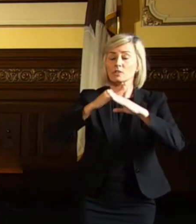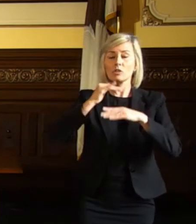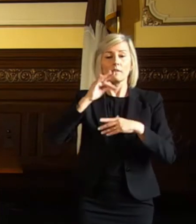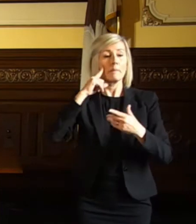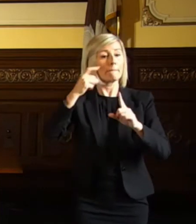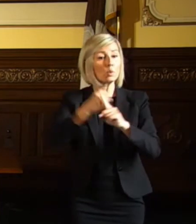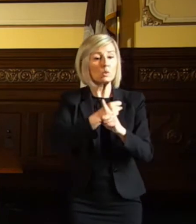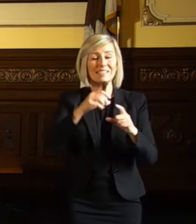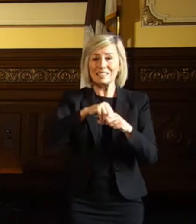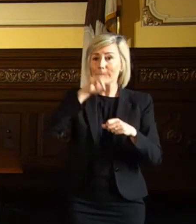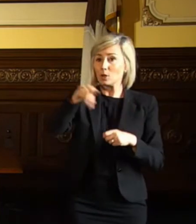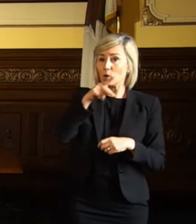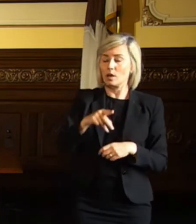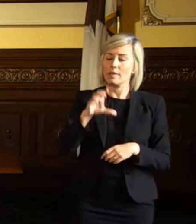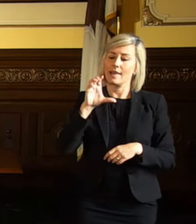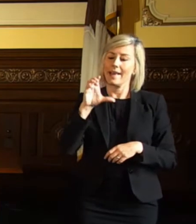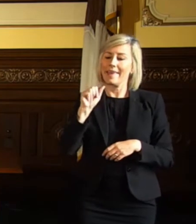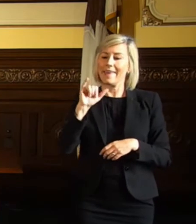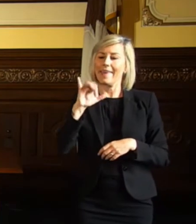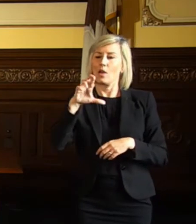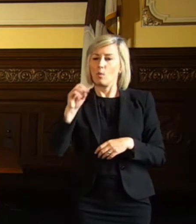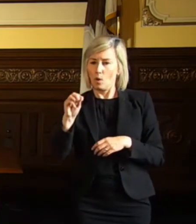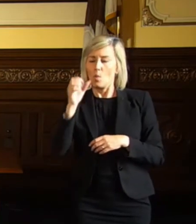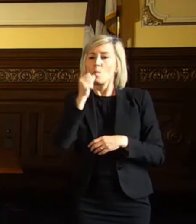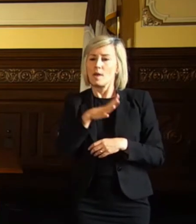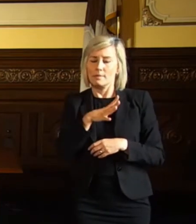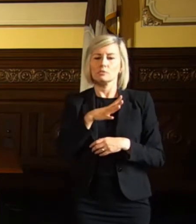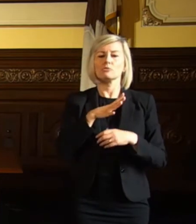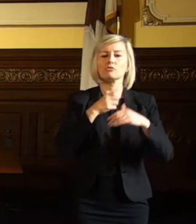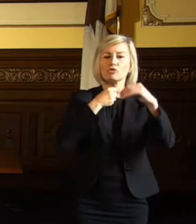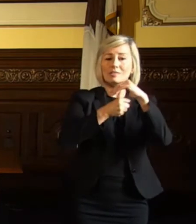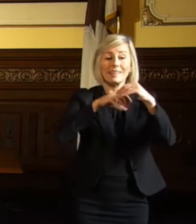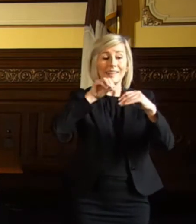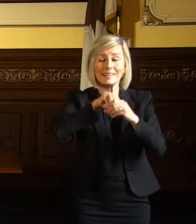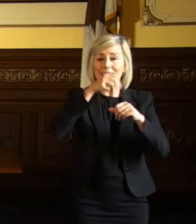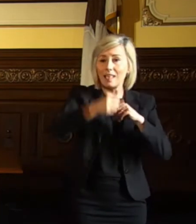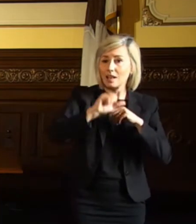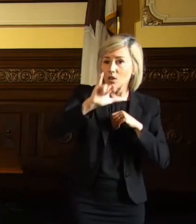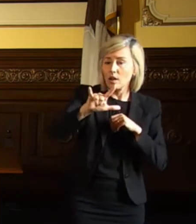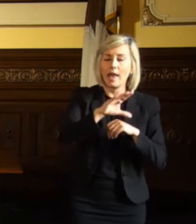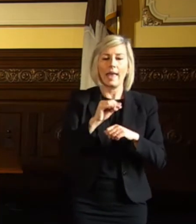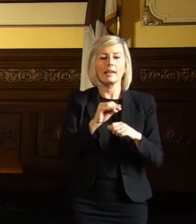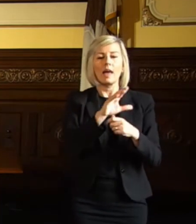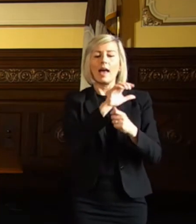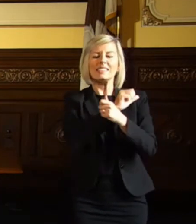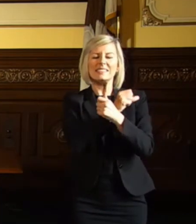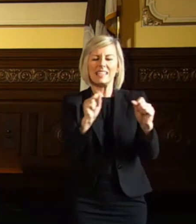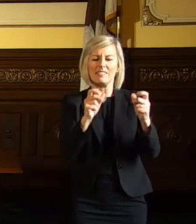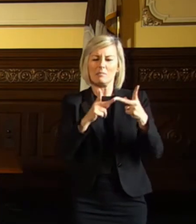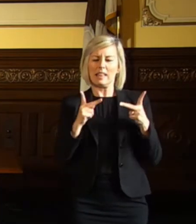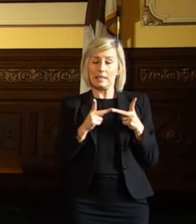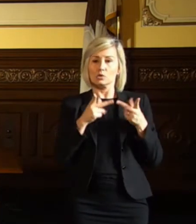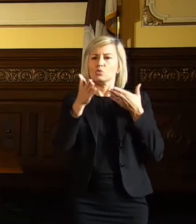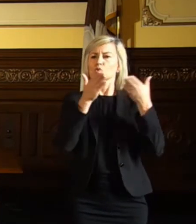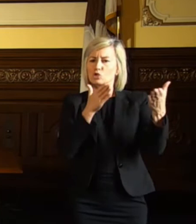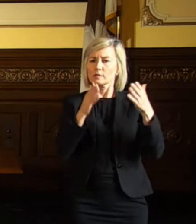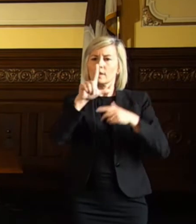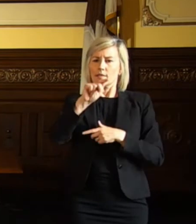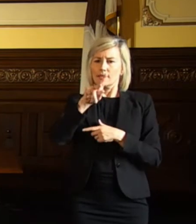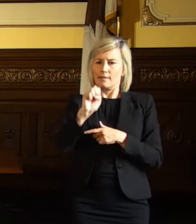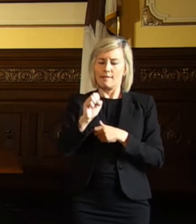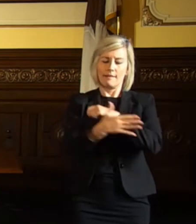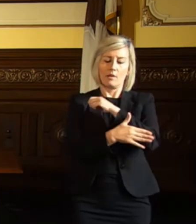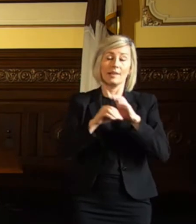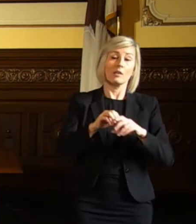Peoria, and the Cairo Women's Shelter in Southern Illinois, and A Safe Place serving Lake County and